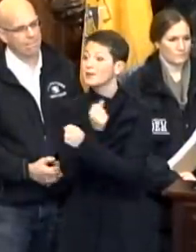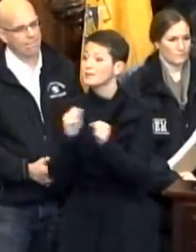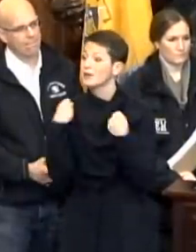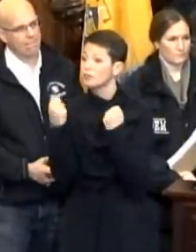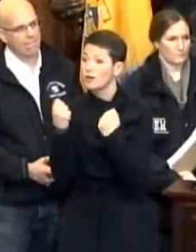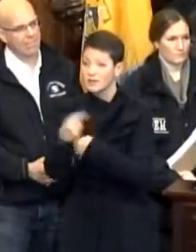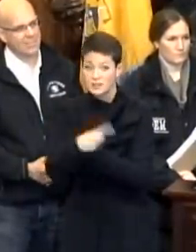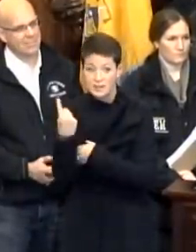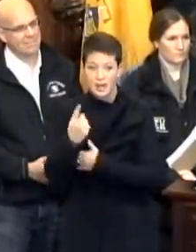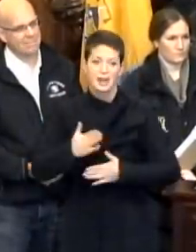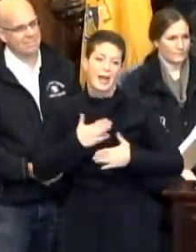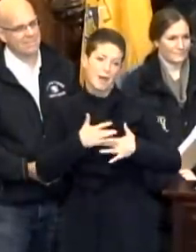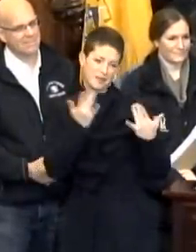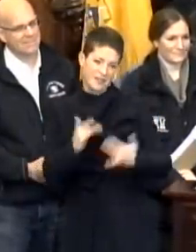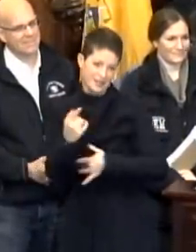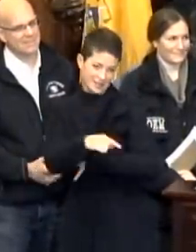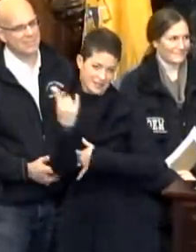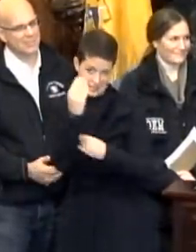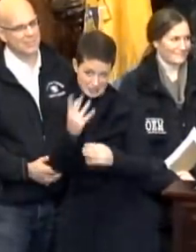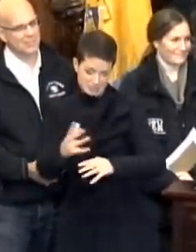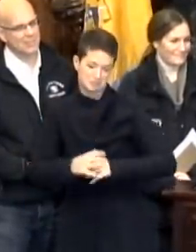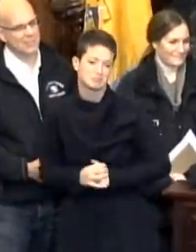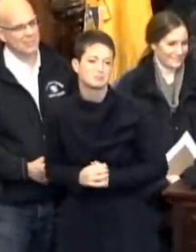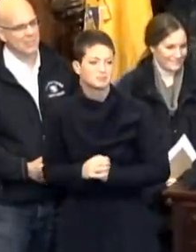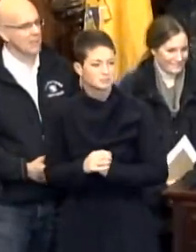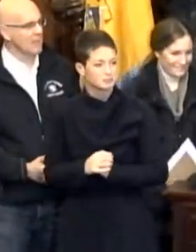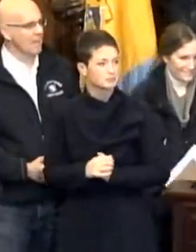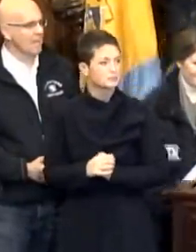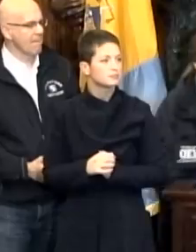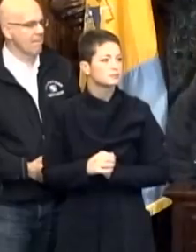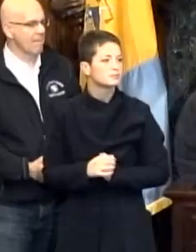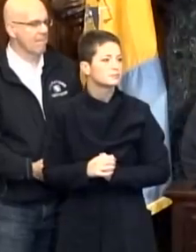today, and happy Valentine's Day.